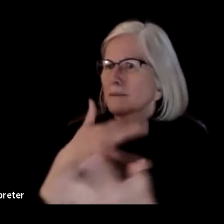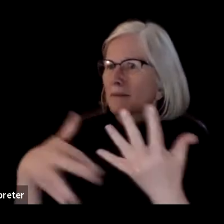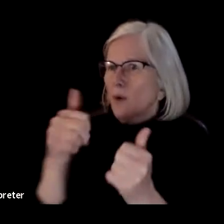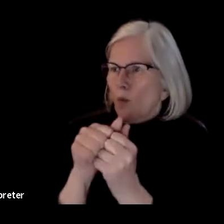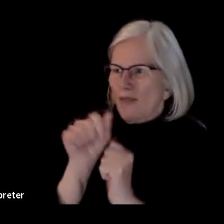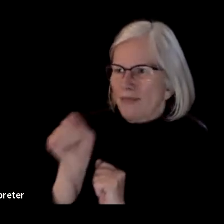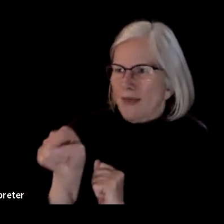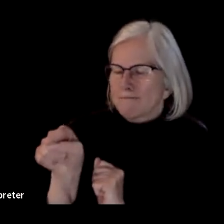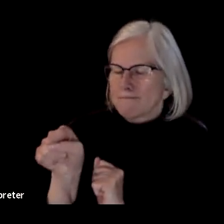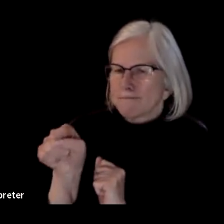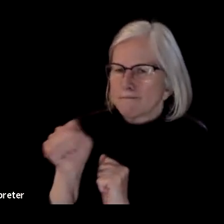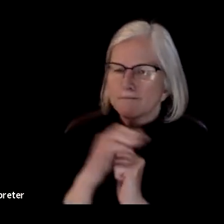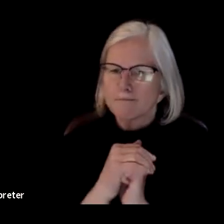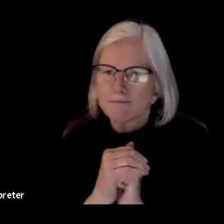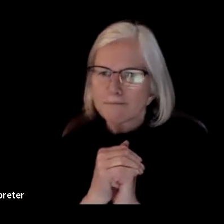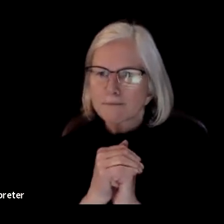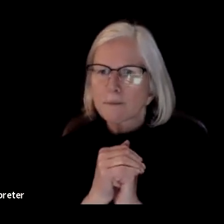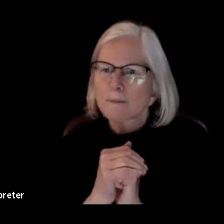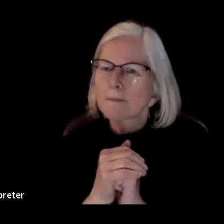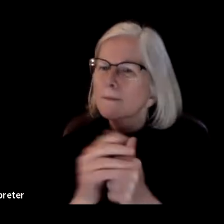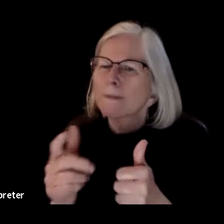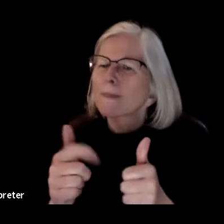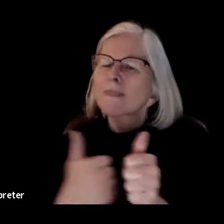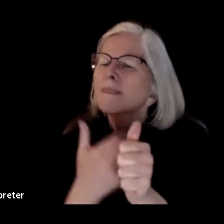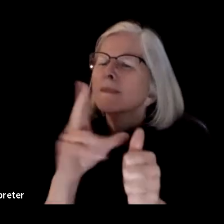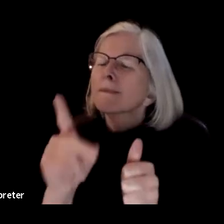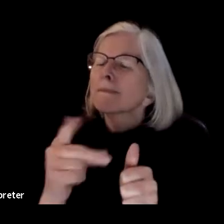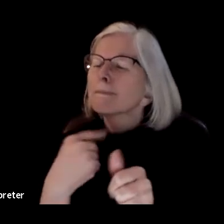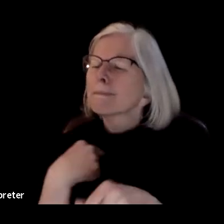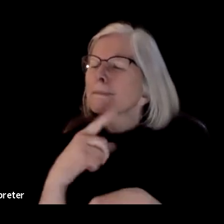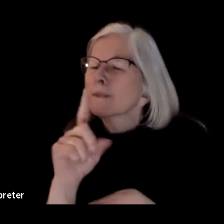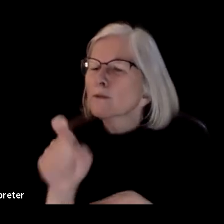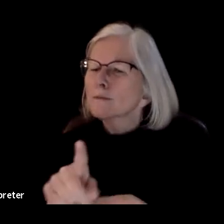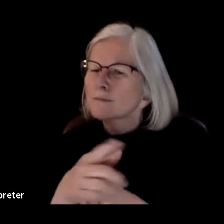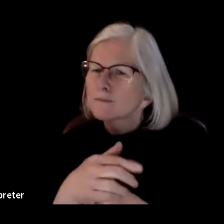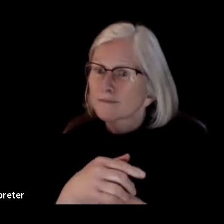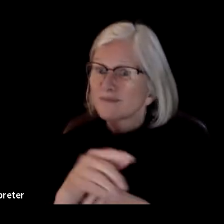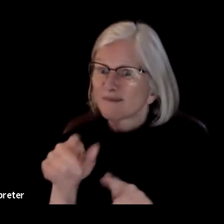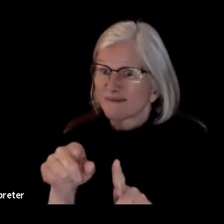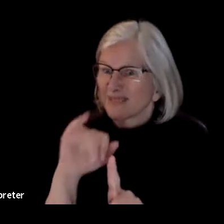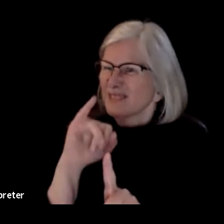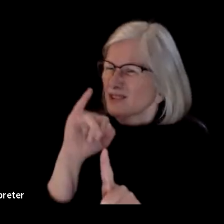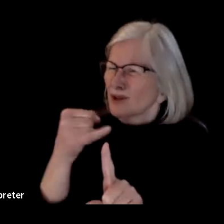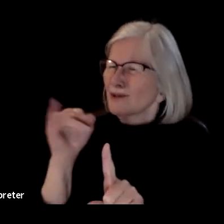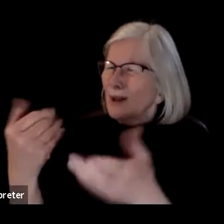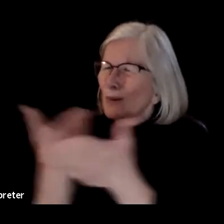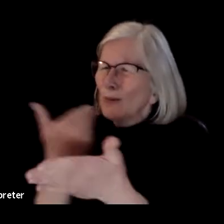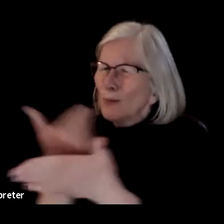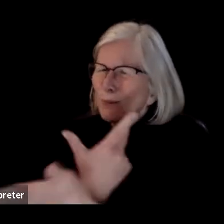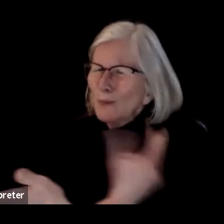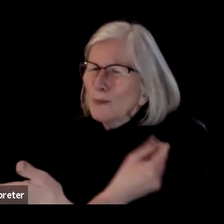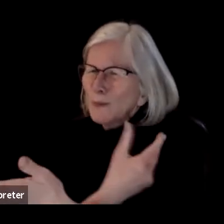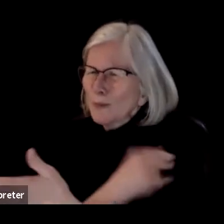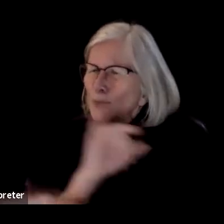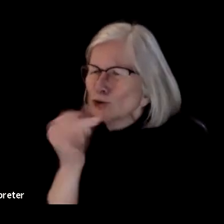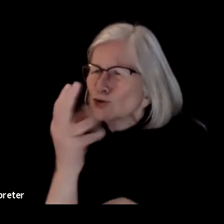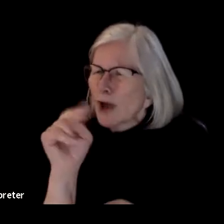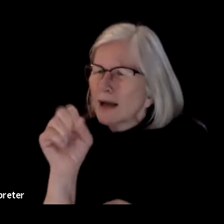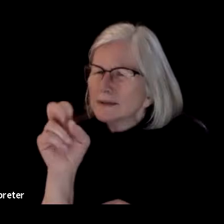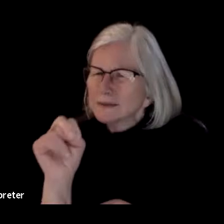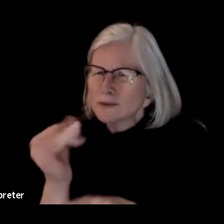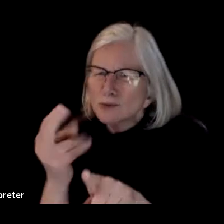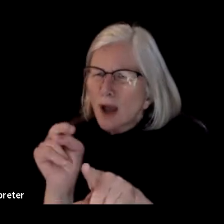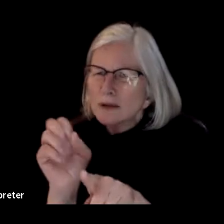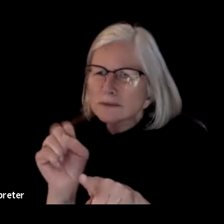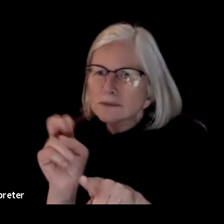Okay, and just to follow up, Chris, on the Johnson & Johnson vaccine, where do you envision this vaccine going once you have